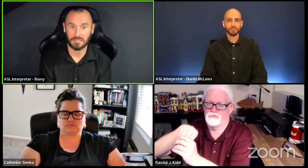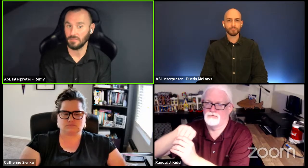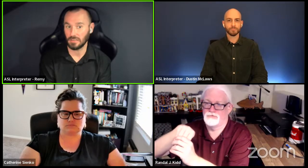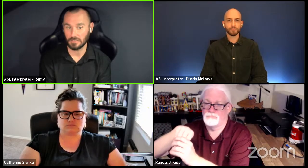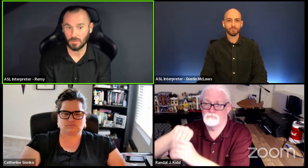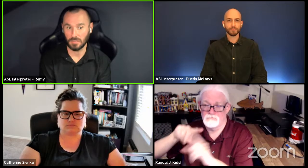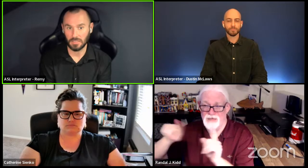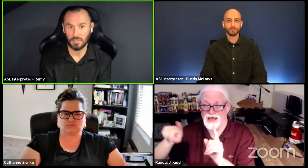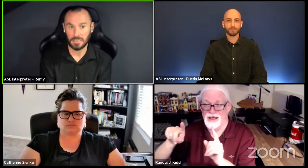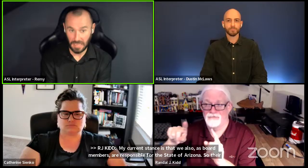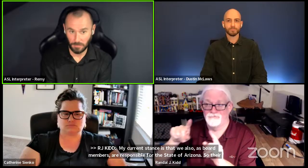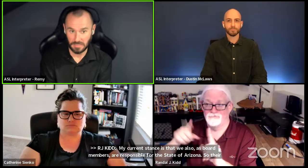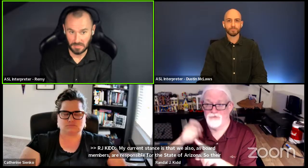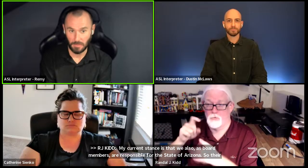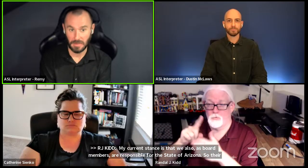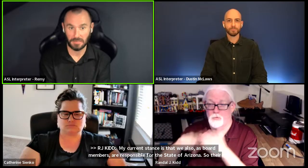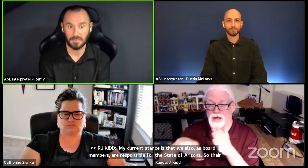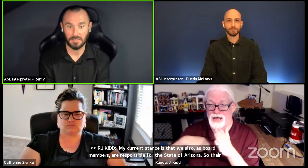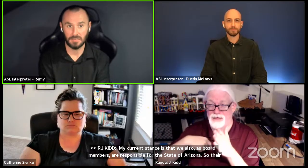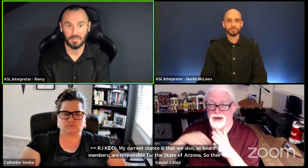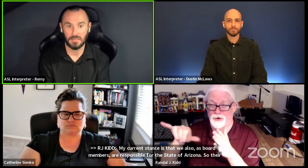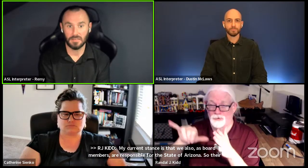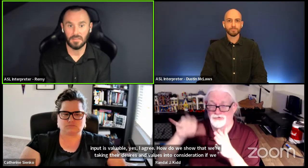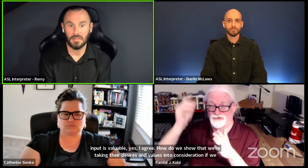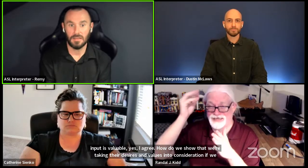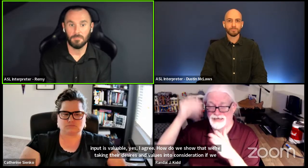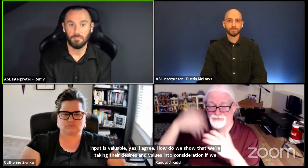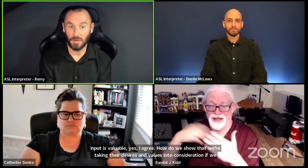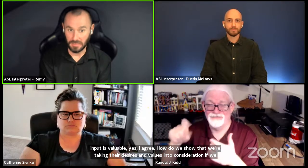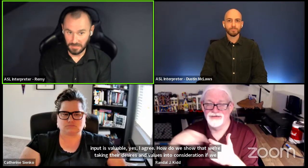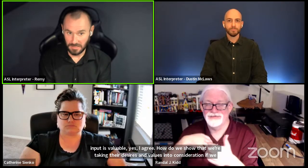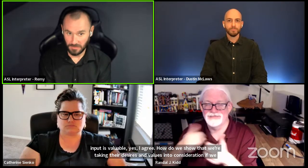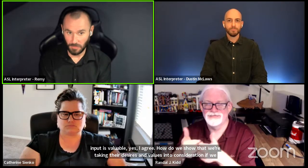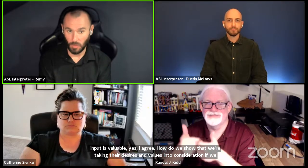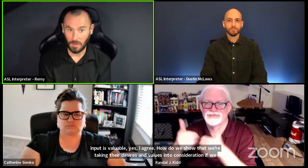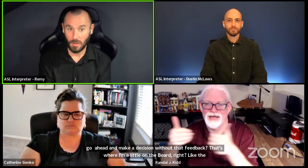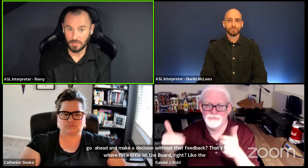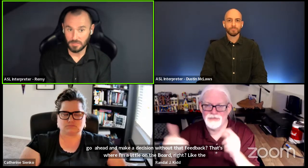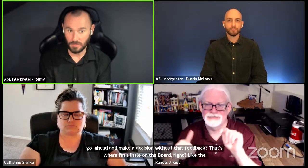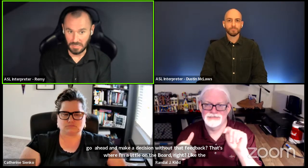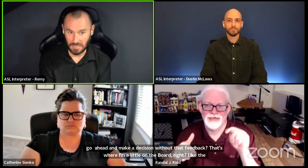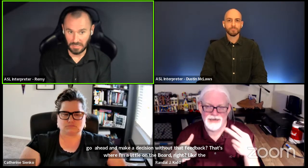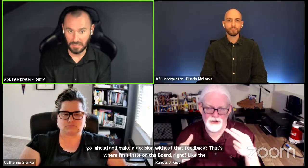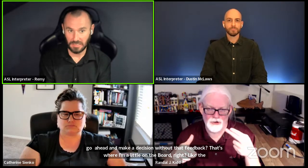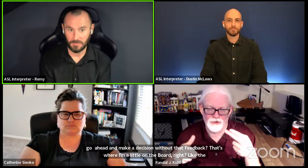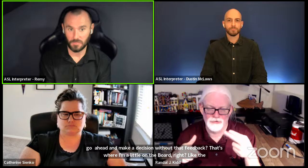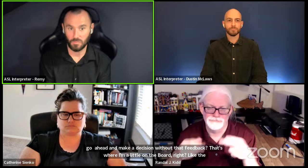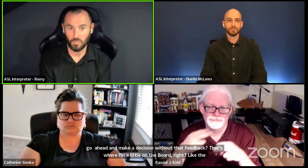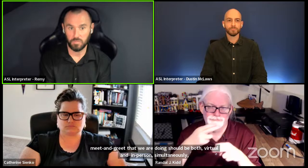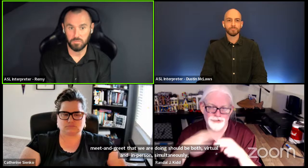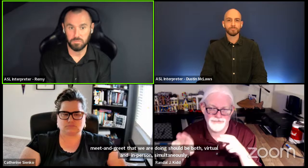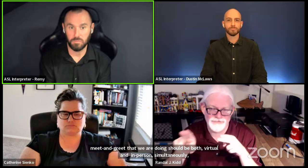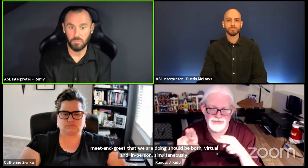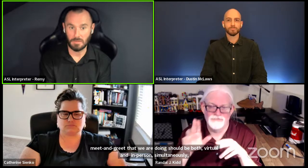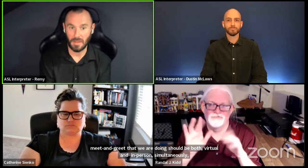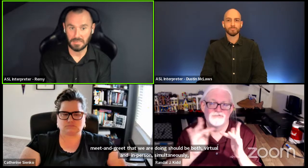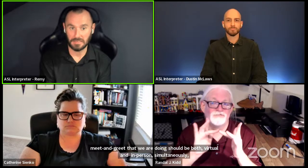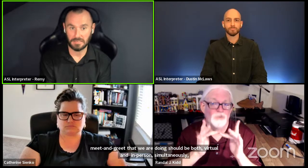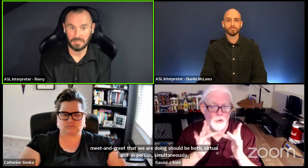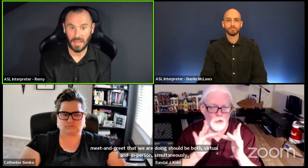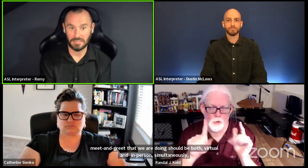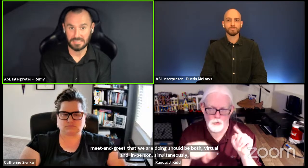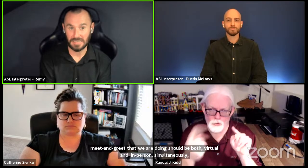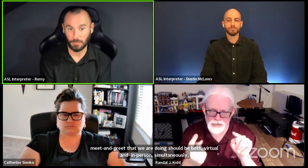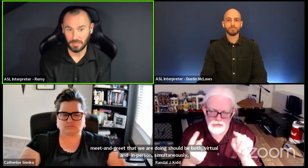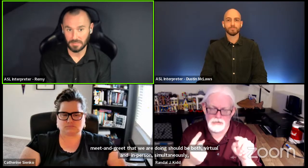way the entire state of Arizona can participate. But from what I'm also thinking, we